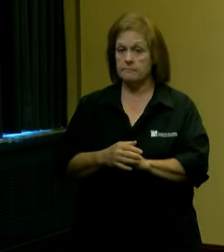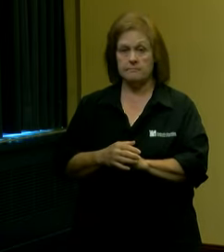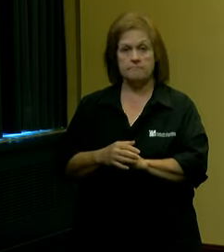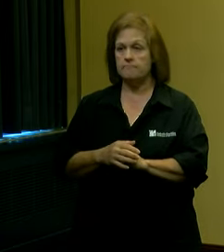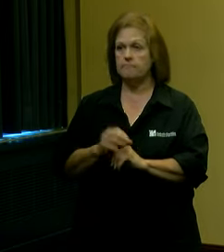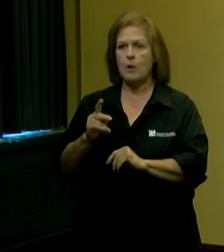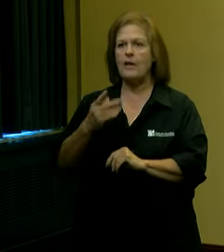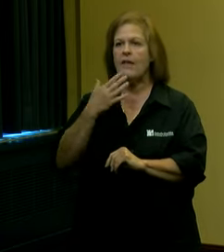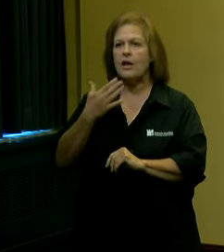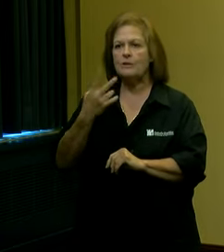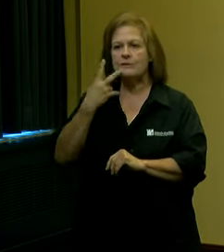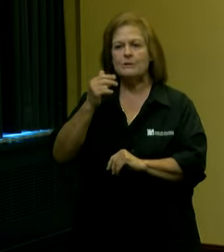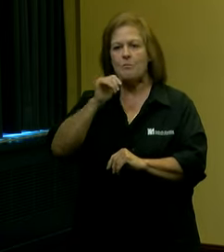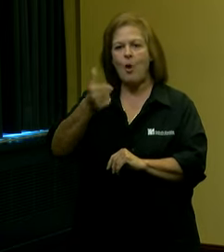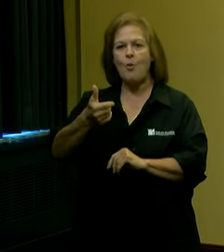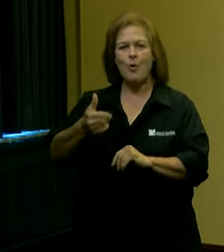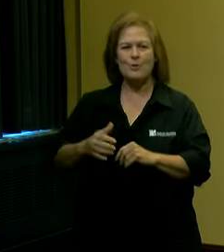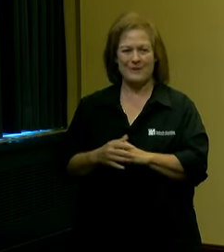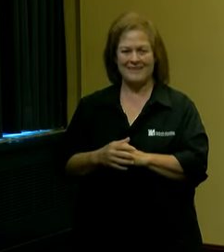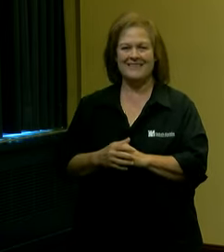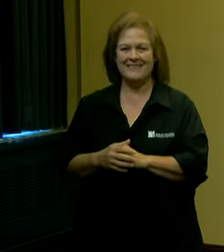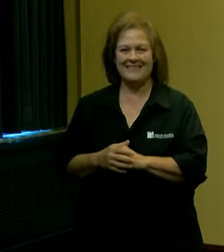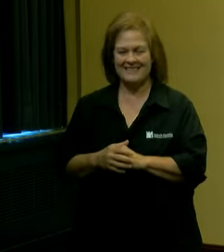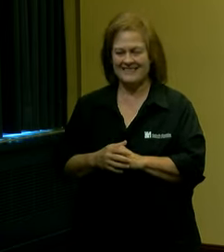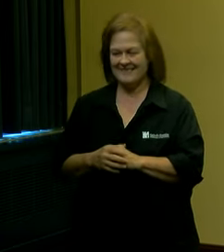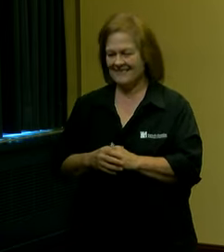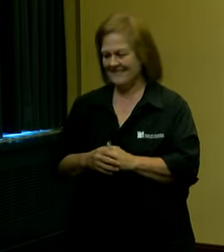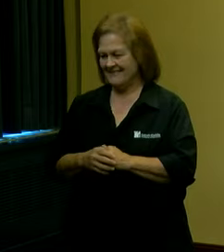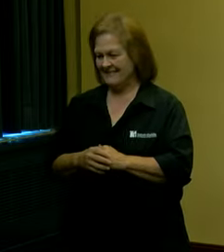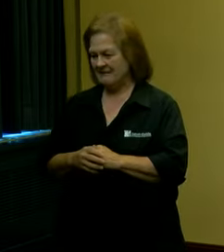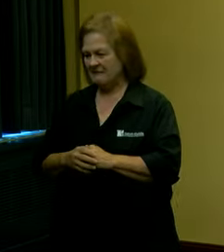Okay. See you guys tomorrow, I guess. Thank you all.